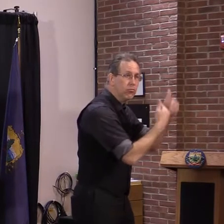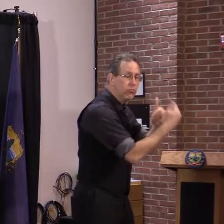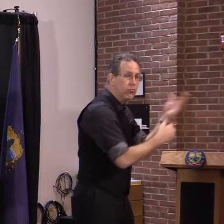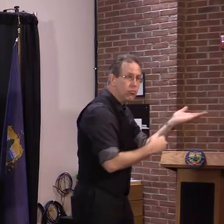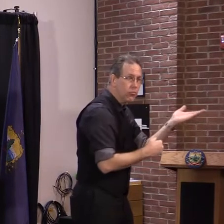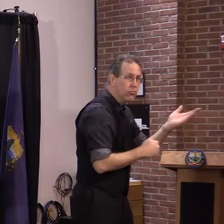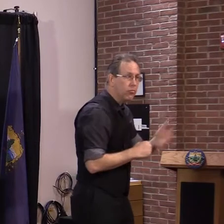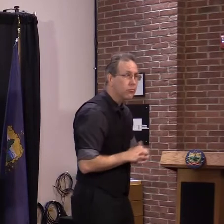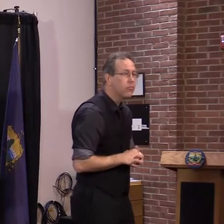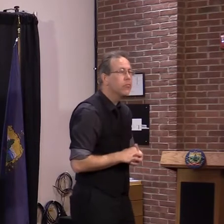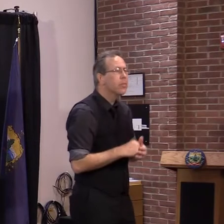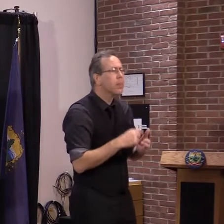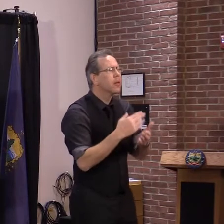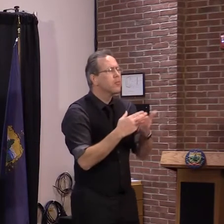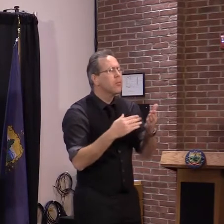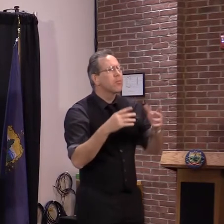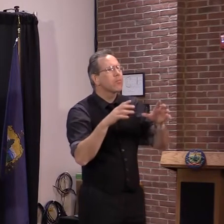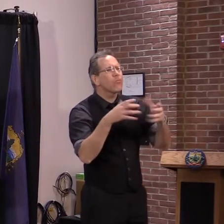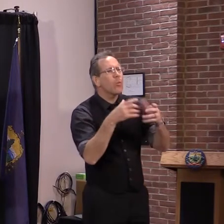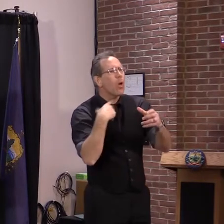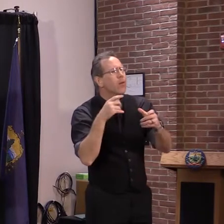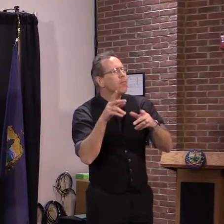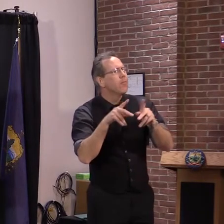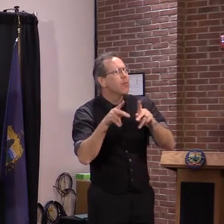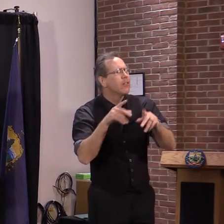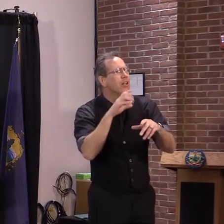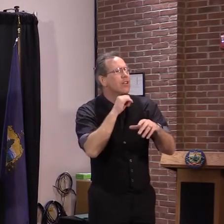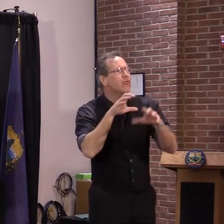different demographics in Vermont that need some help.